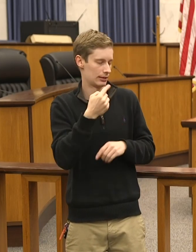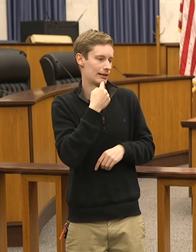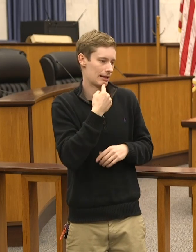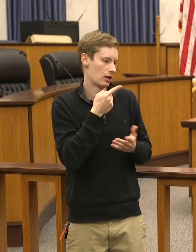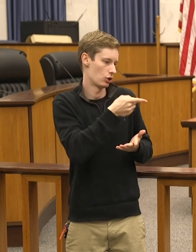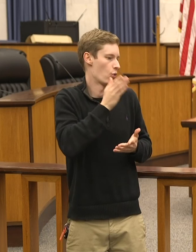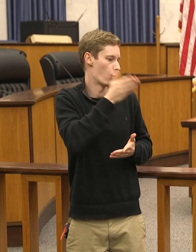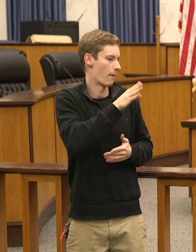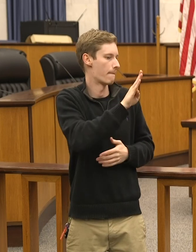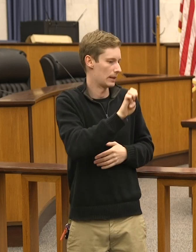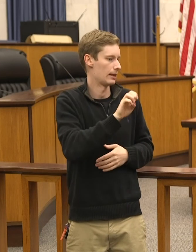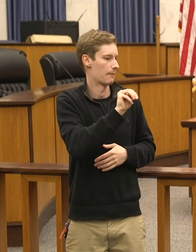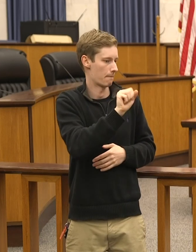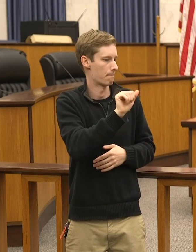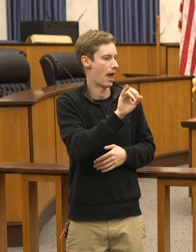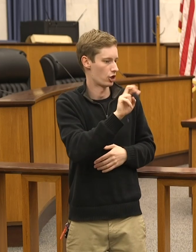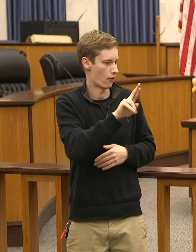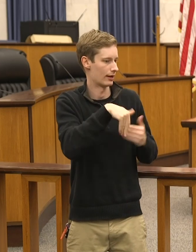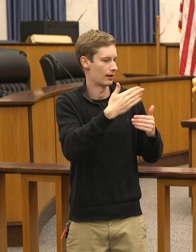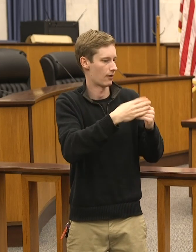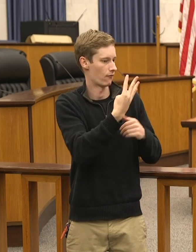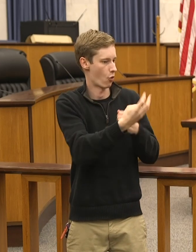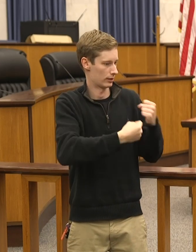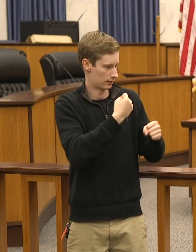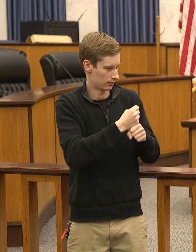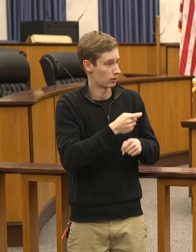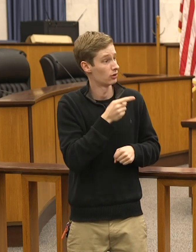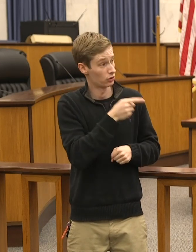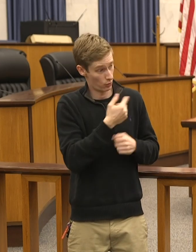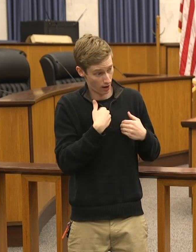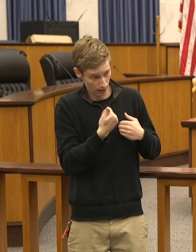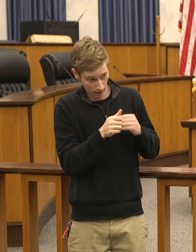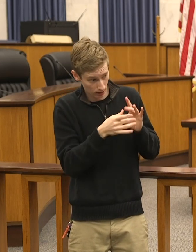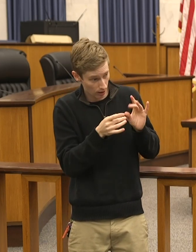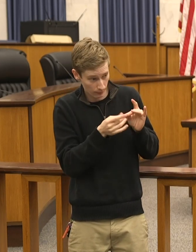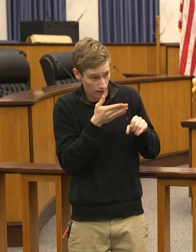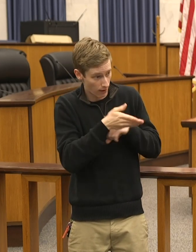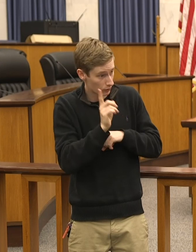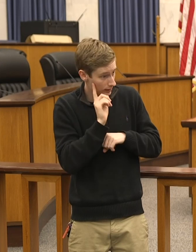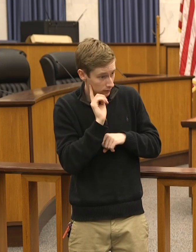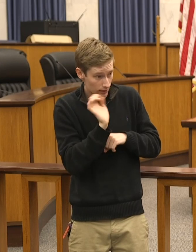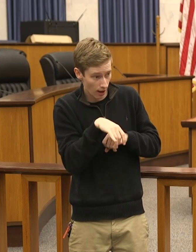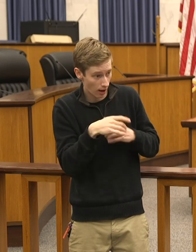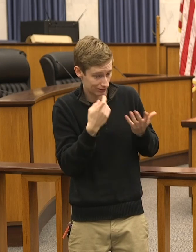the mayor for the next 4 years. Do you have comments hearing that after